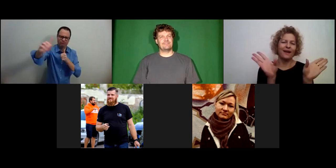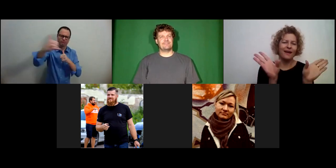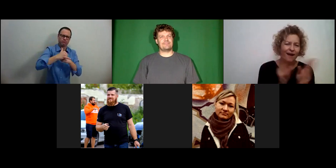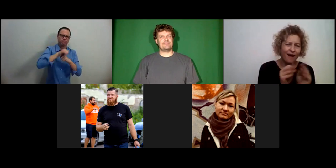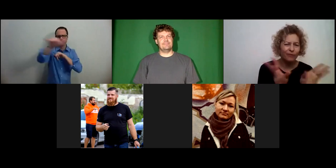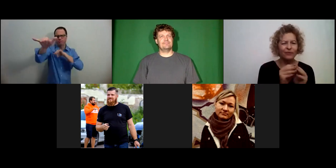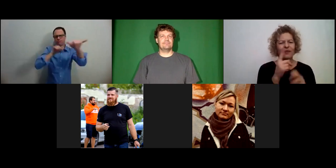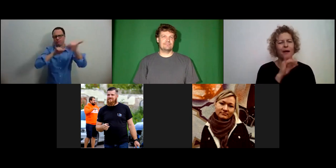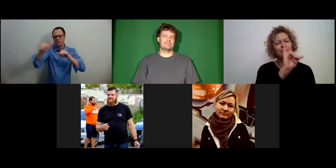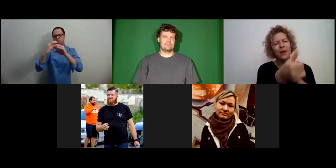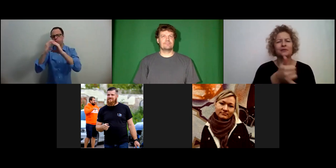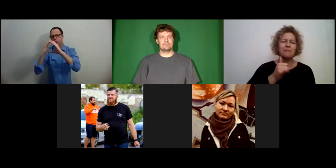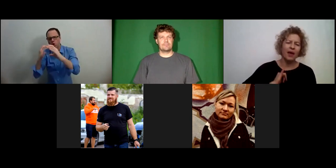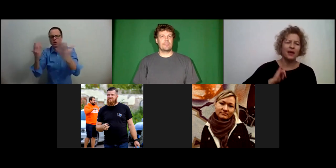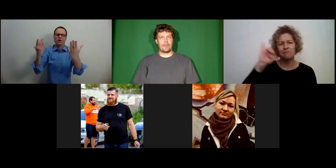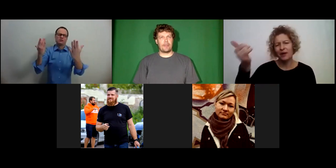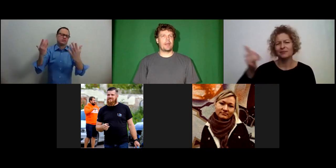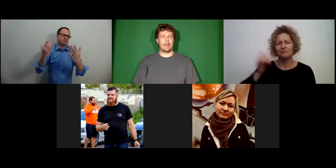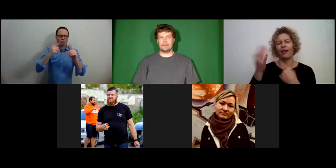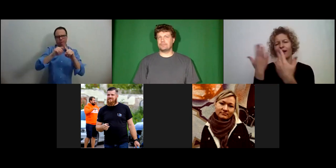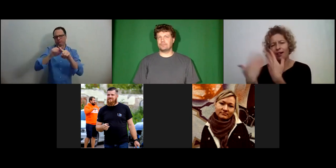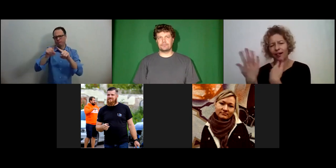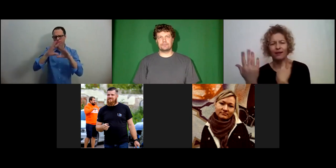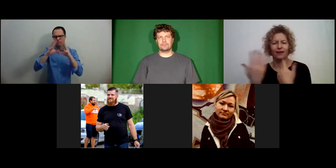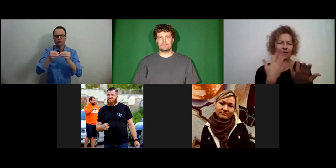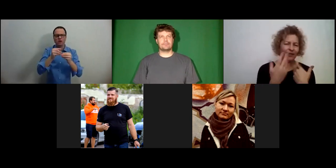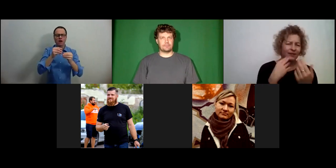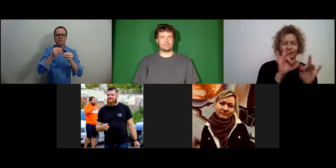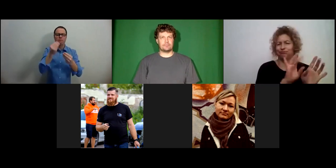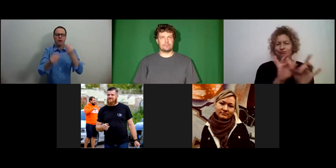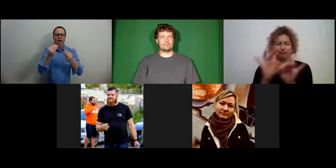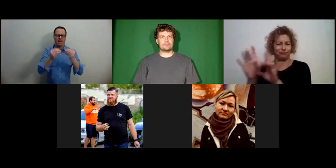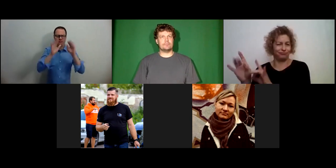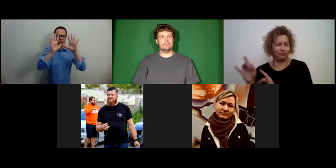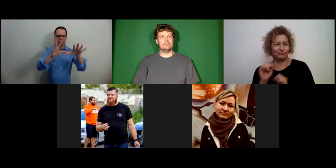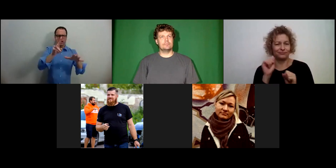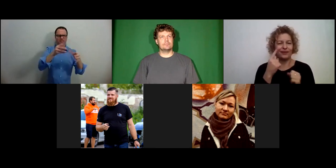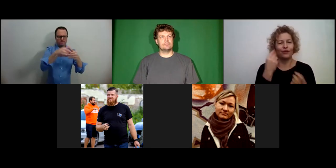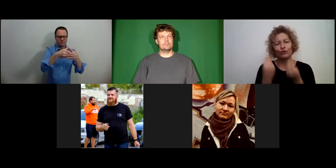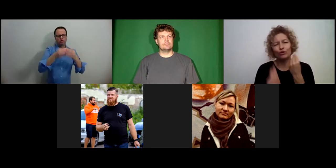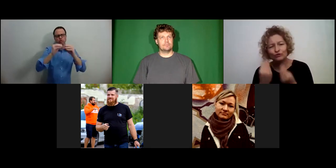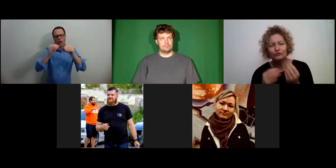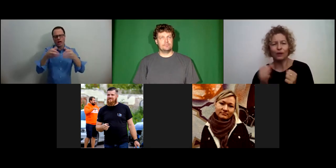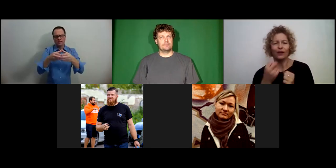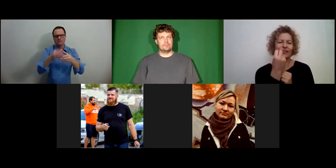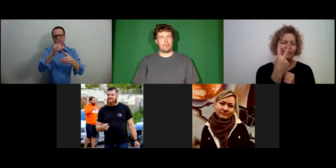friend and started signing with him. And now they have great communication. So you've